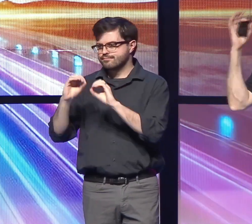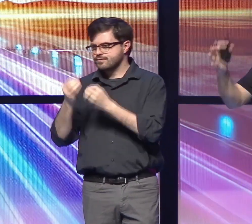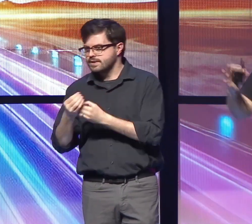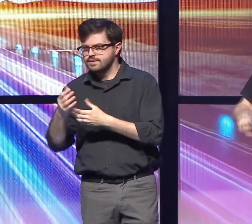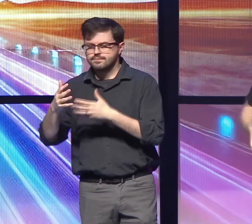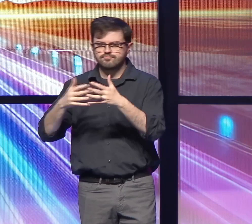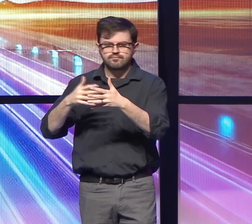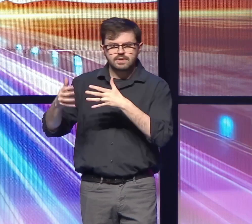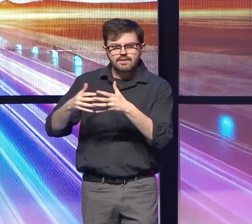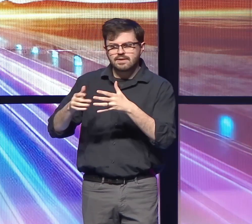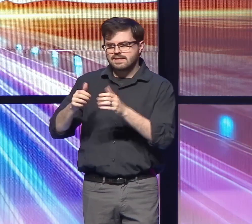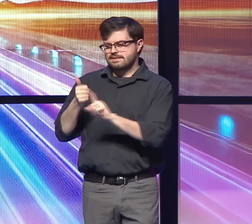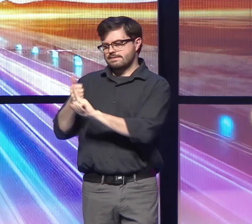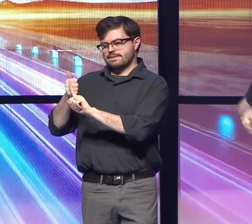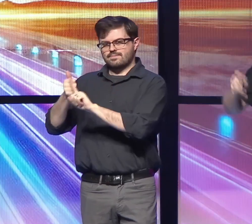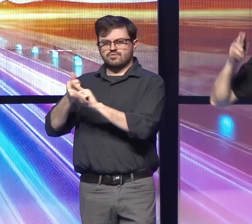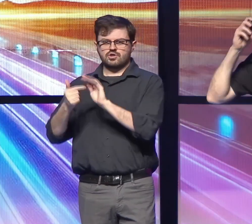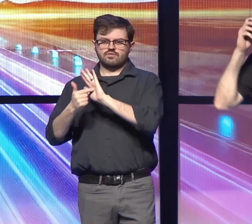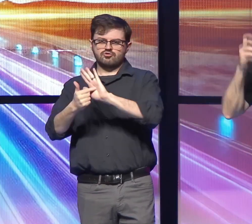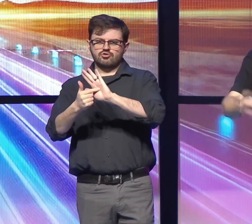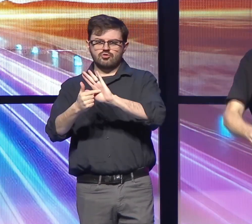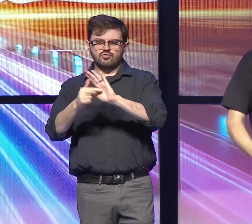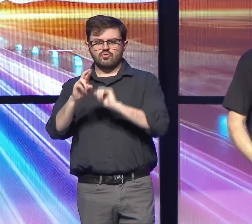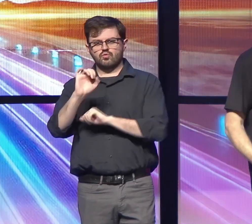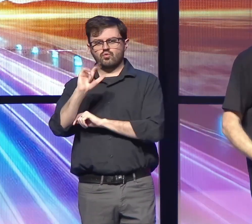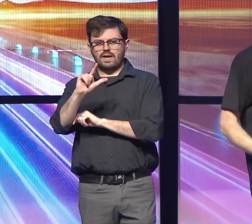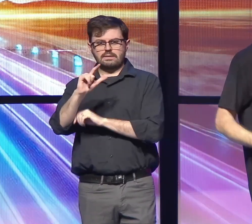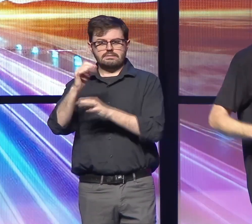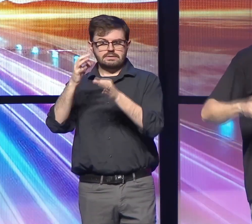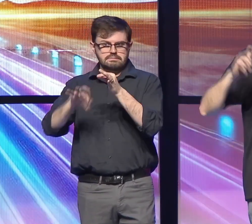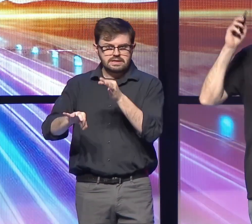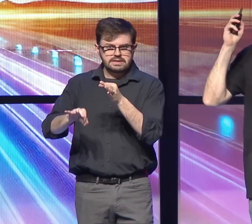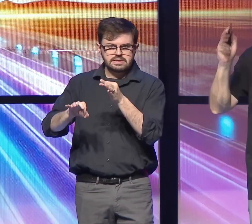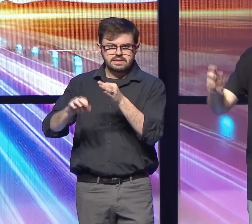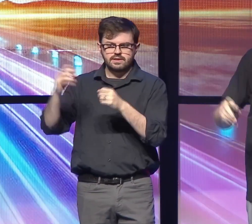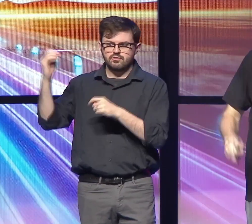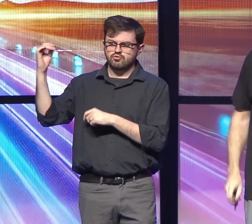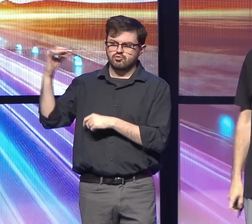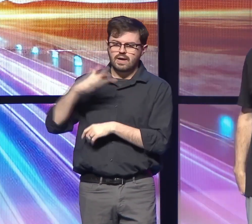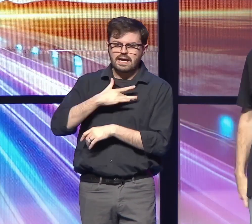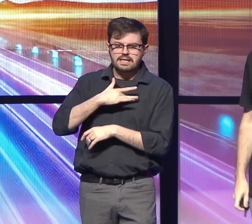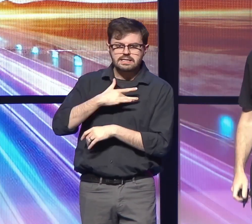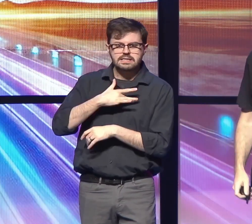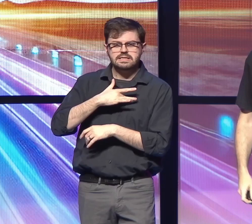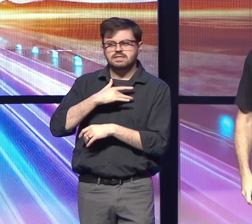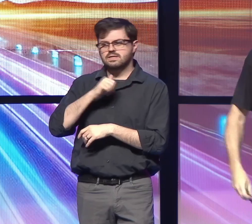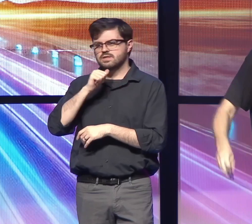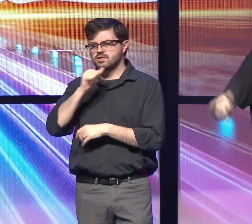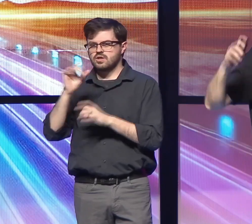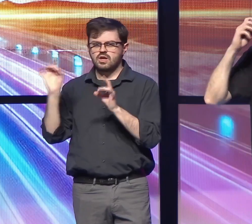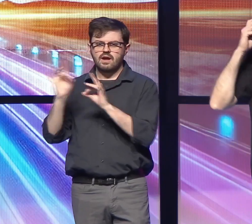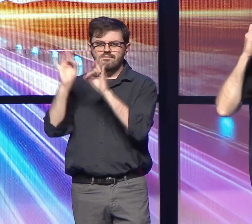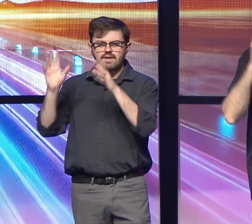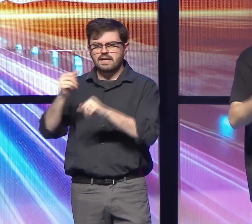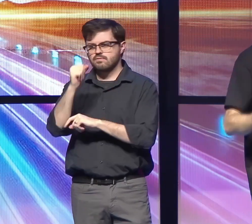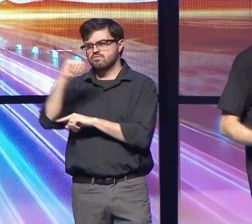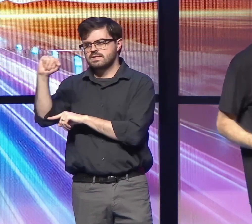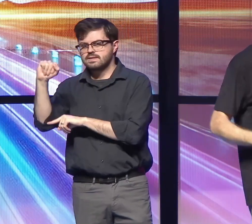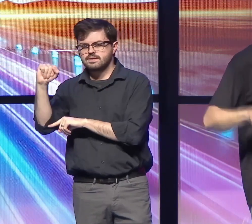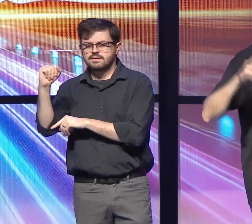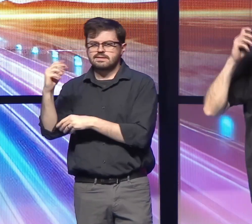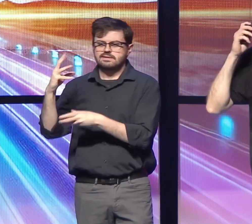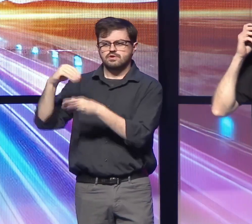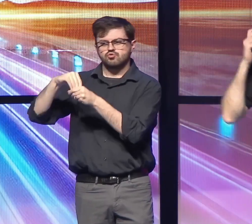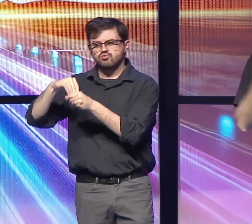models radical simplicity, that models grace, that models nonviolent resistance, that models